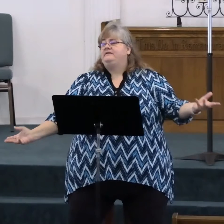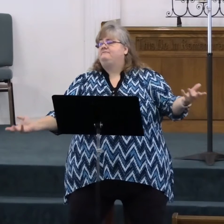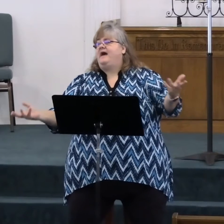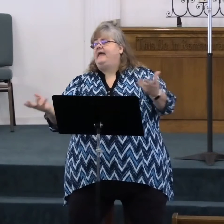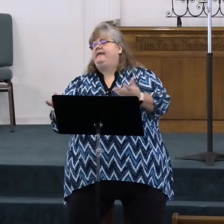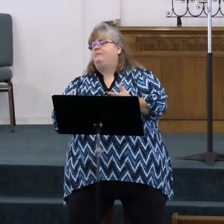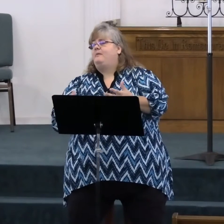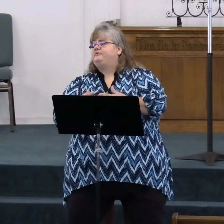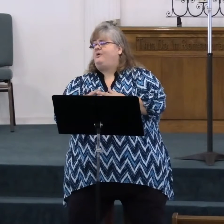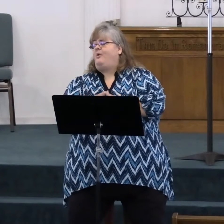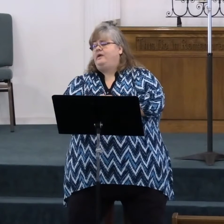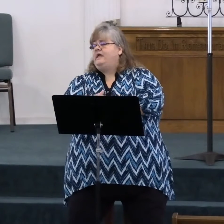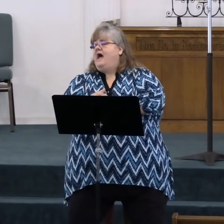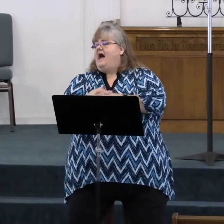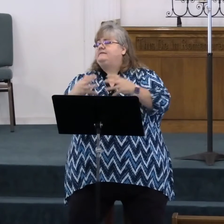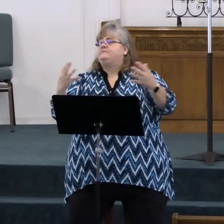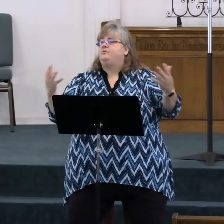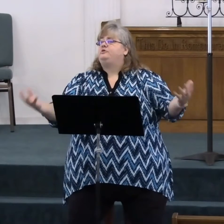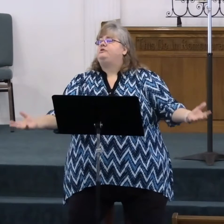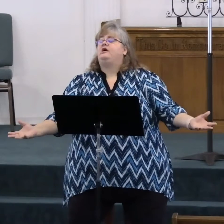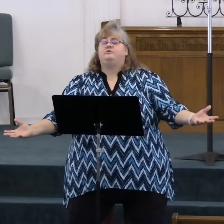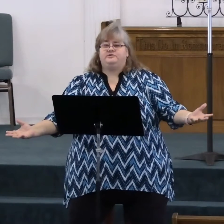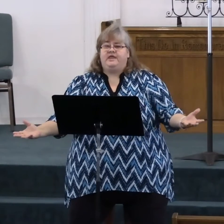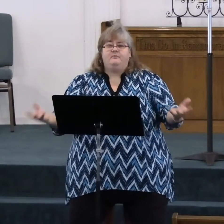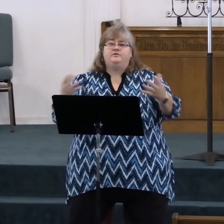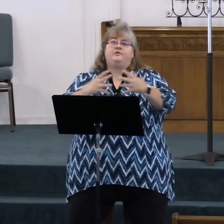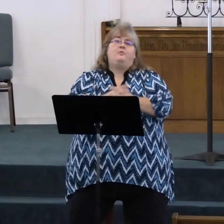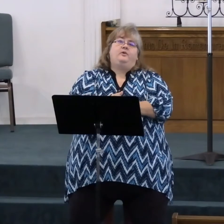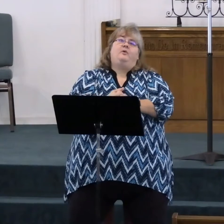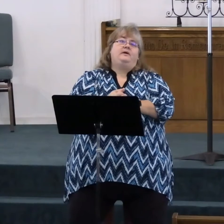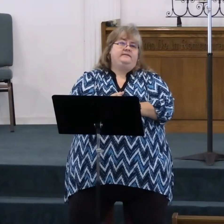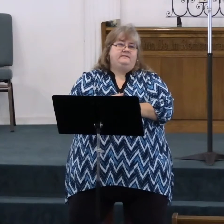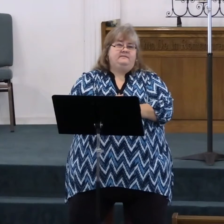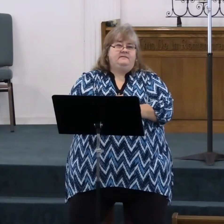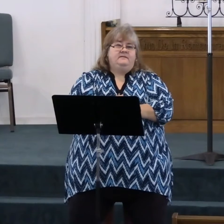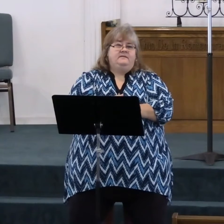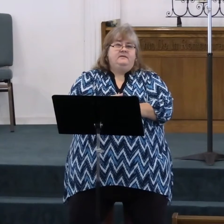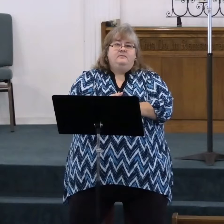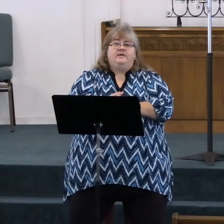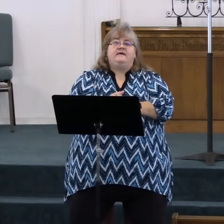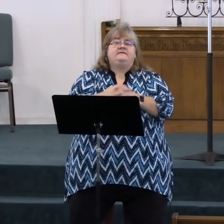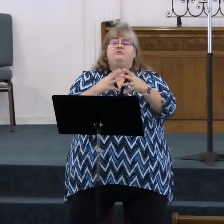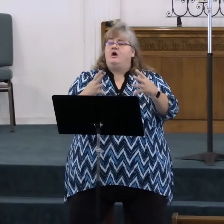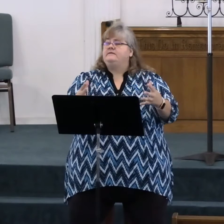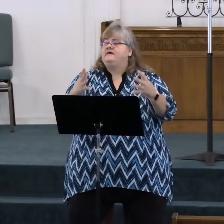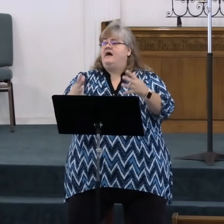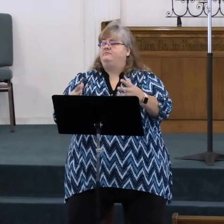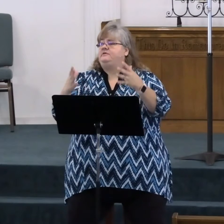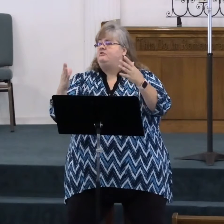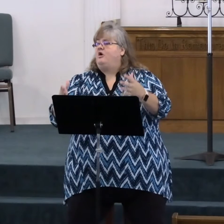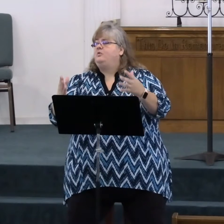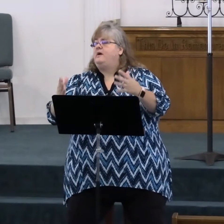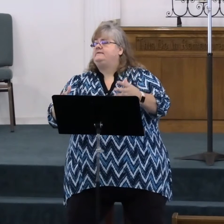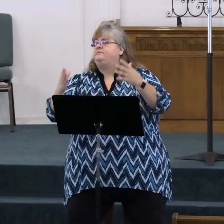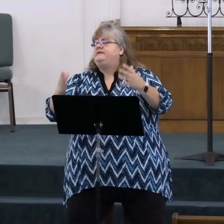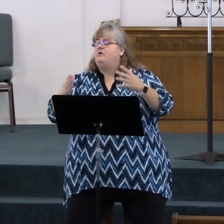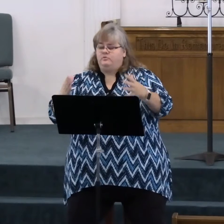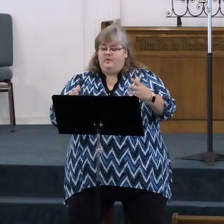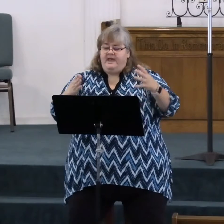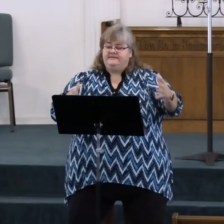if I am, I'm sorry. I just want you to understand what's going on. Because a lot of times, in a lot of ways, we don't know how to